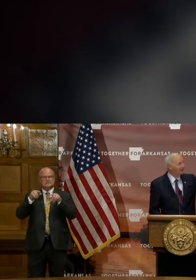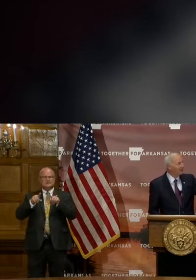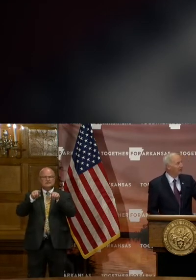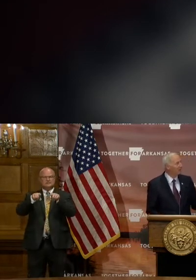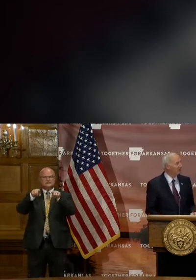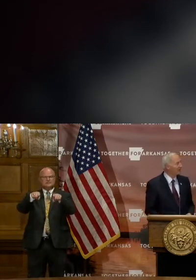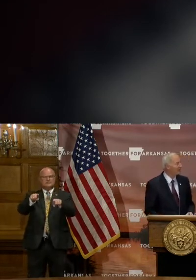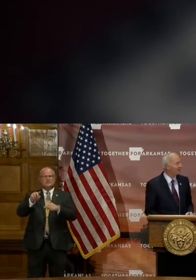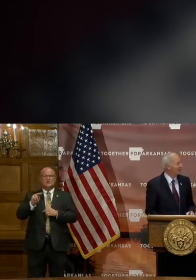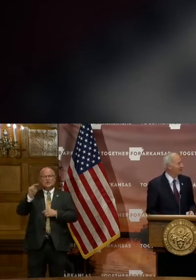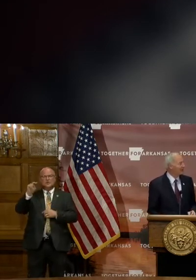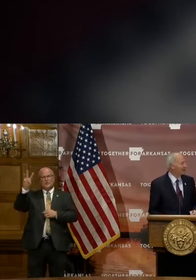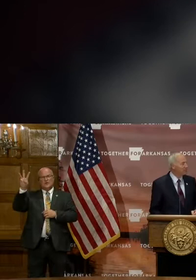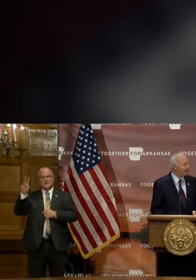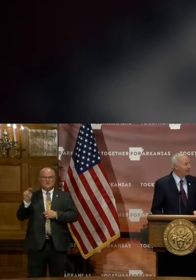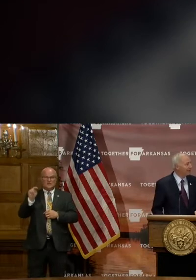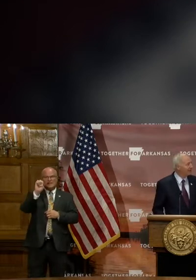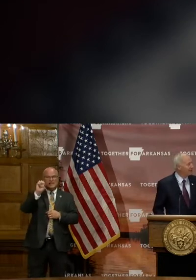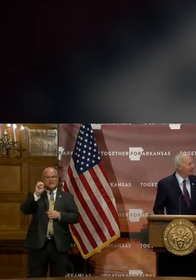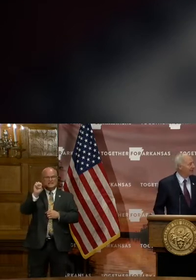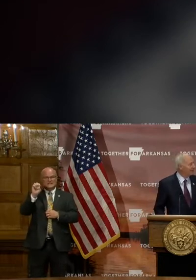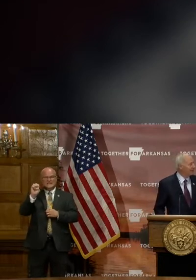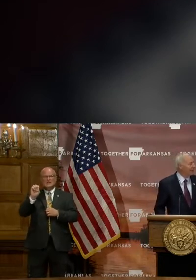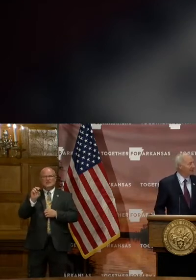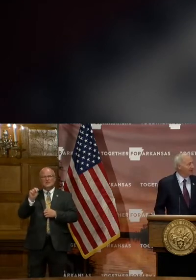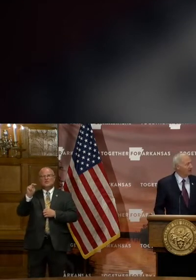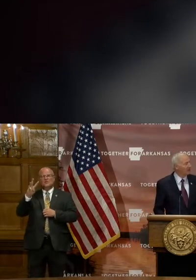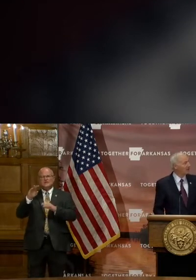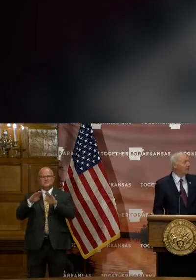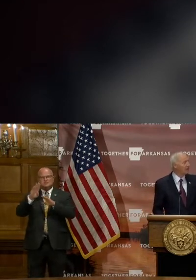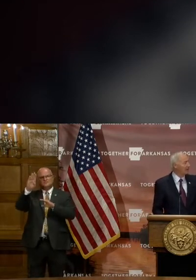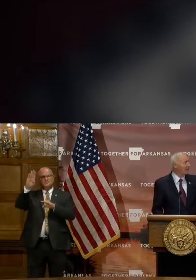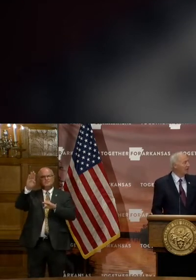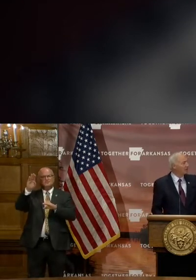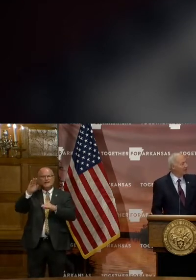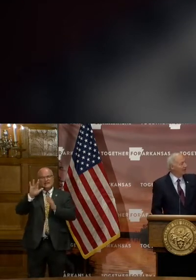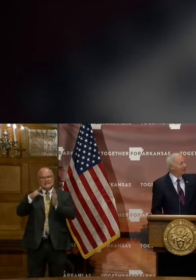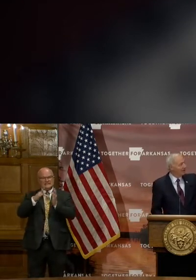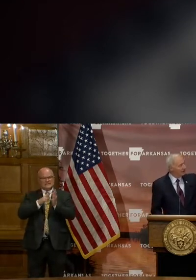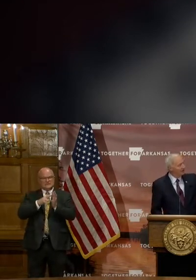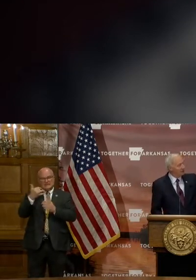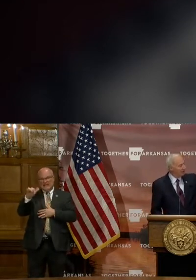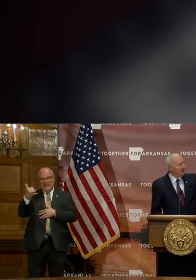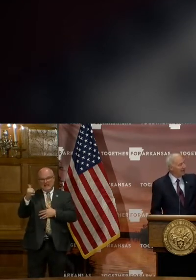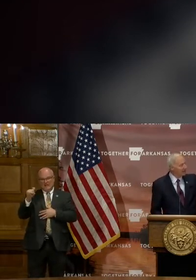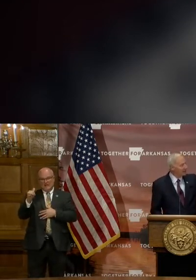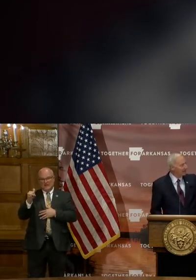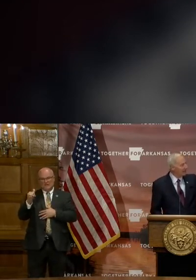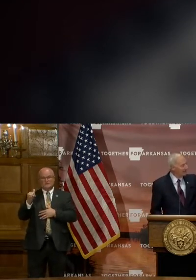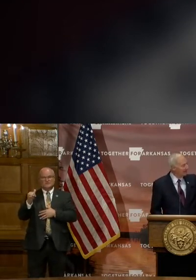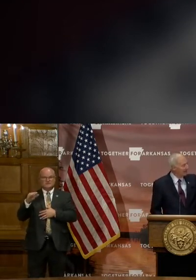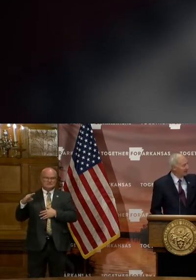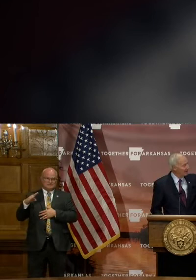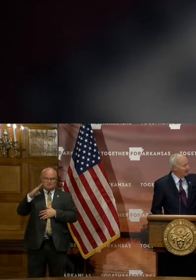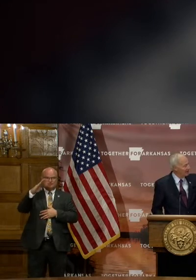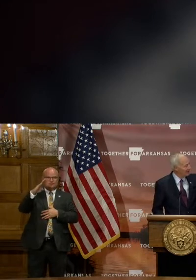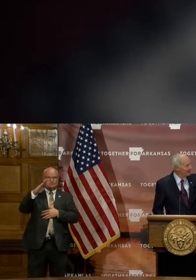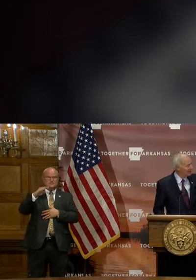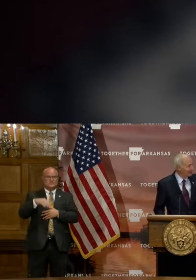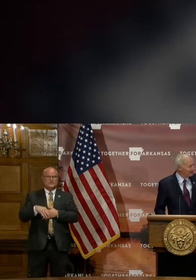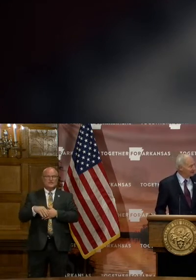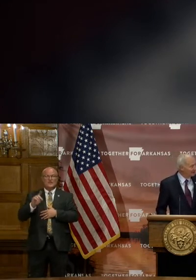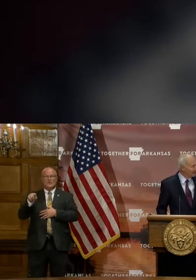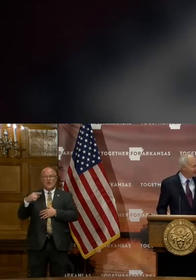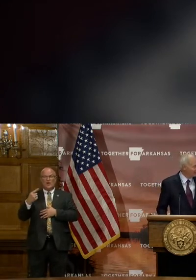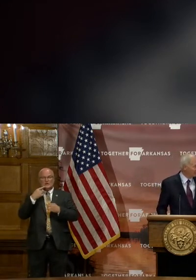other. Northwest got above them. You've got the Central in the yellow. Trend line is up there.